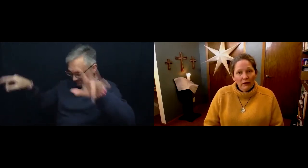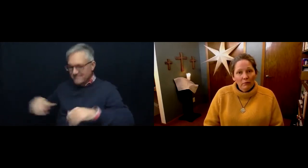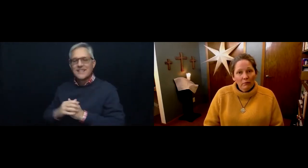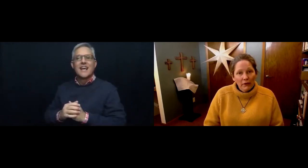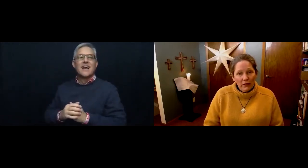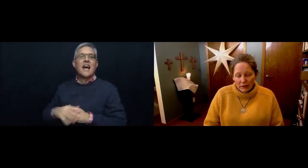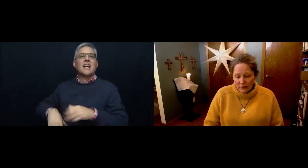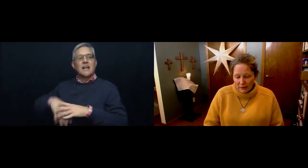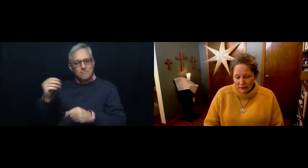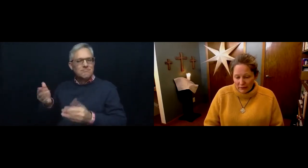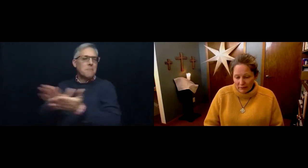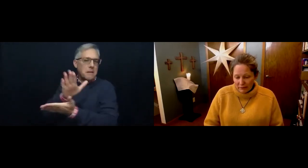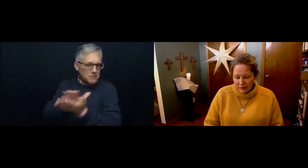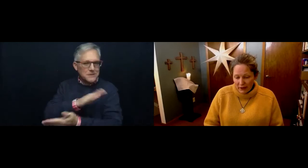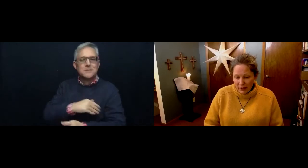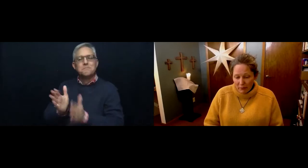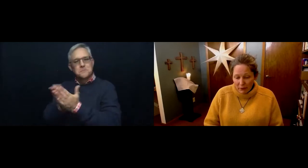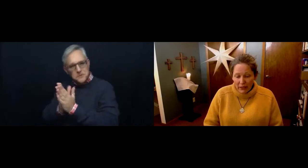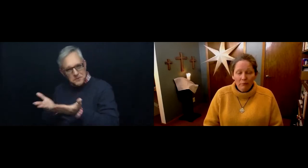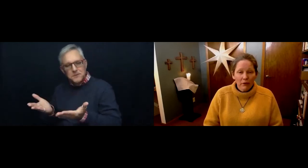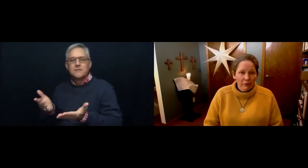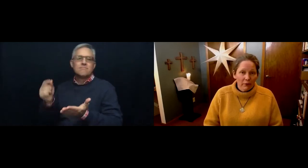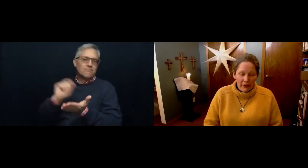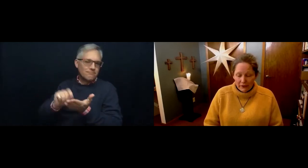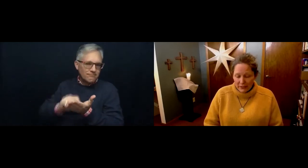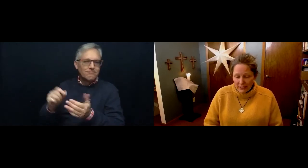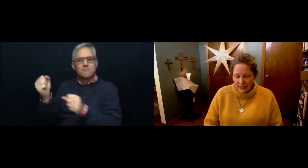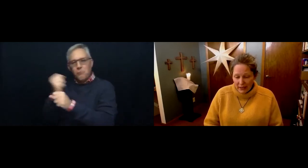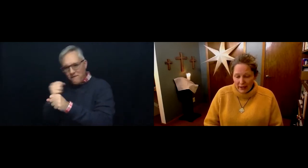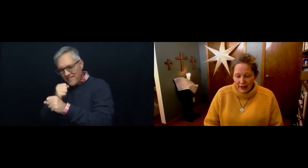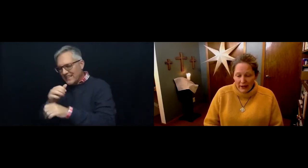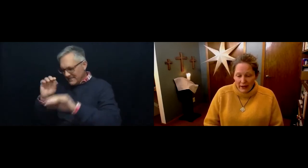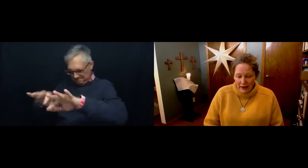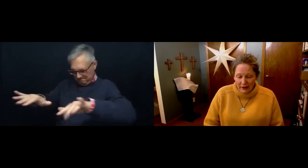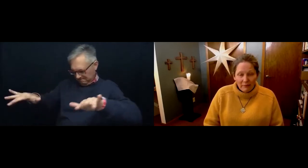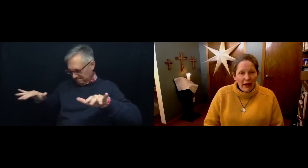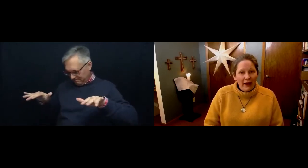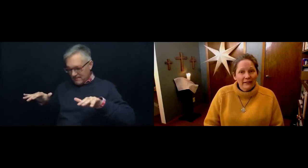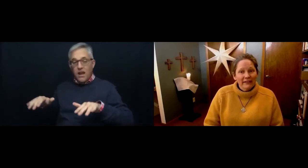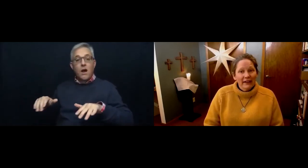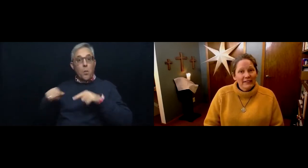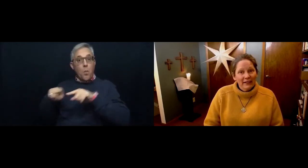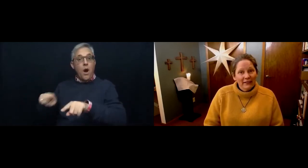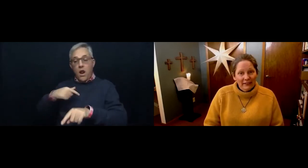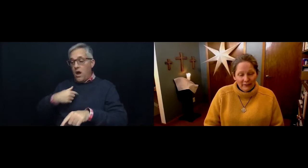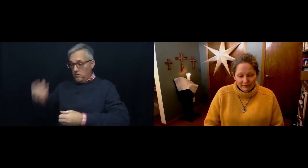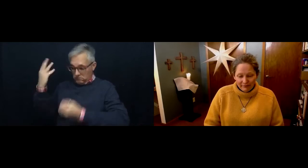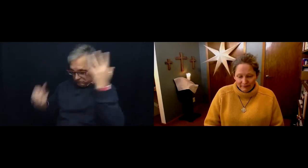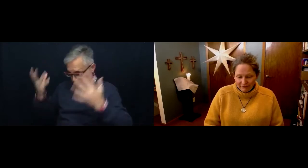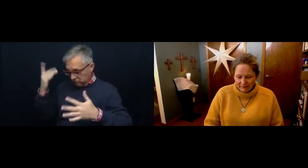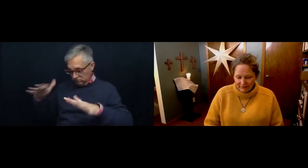And I breathed. I prayed breath prayers as I unpacked and got settled